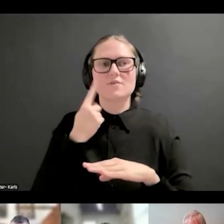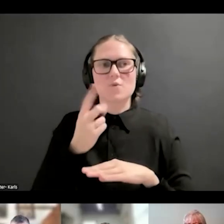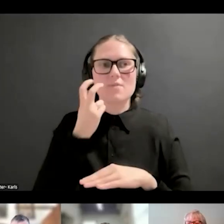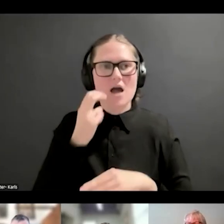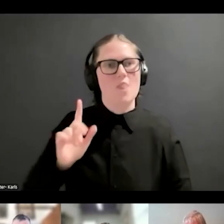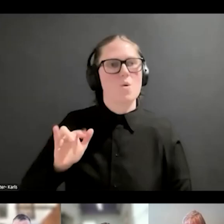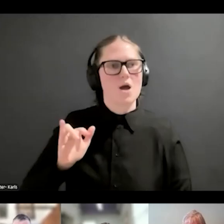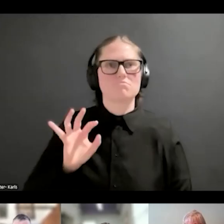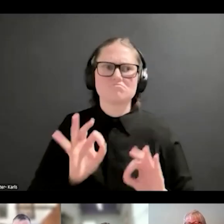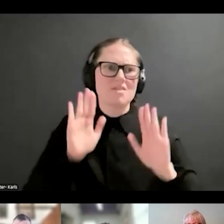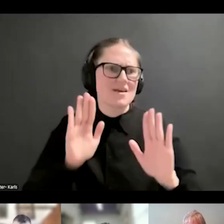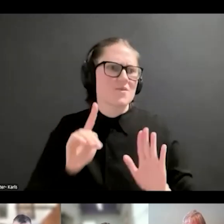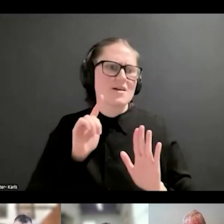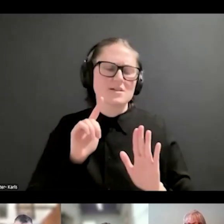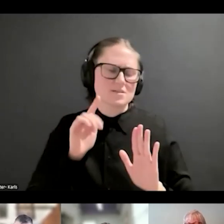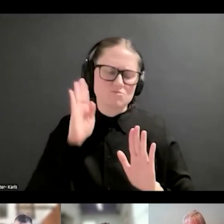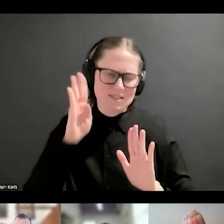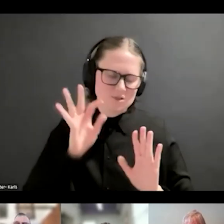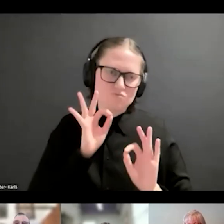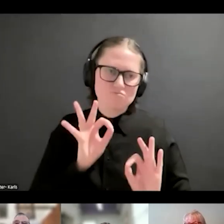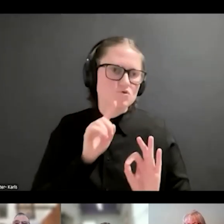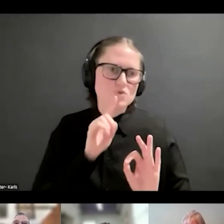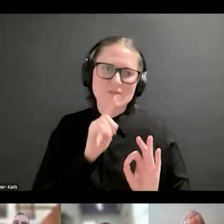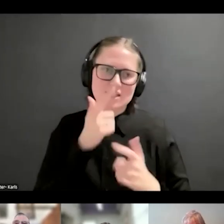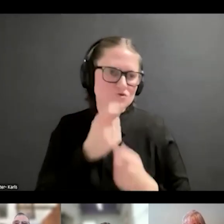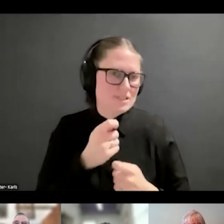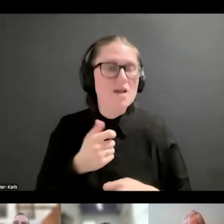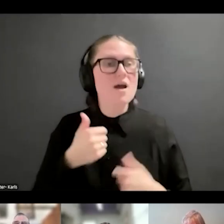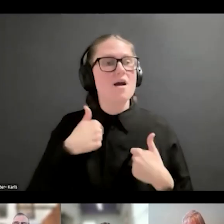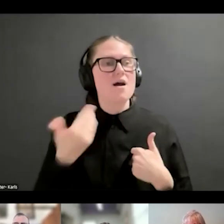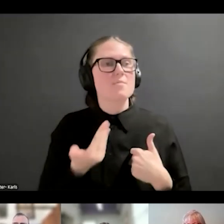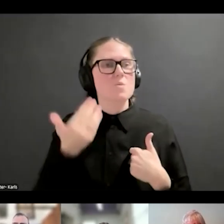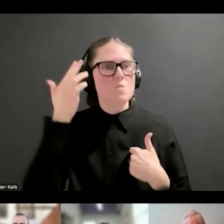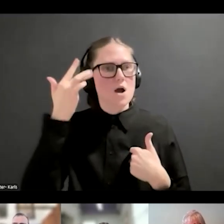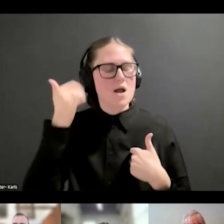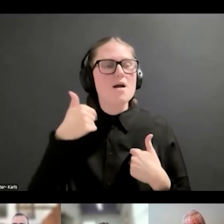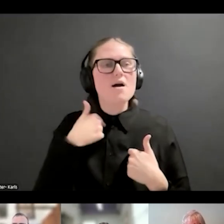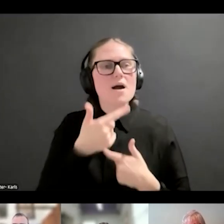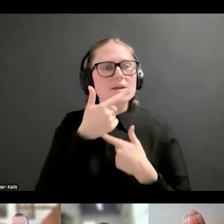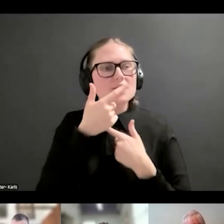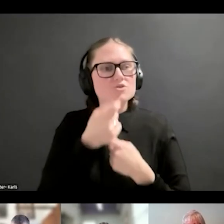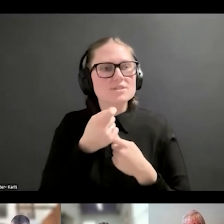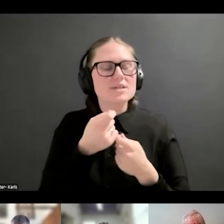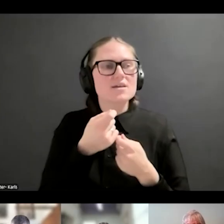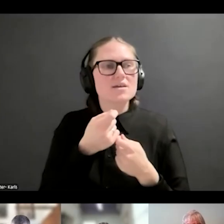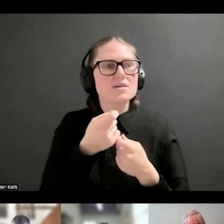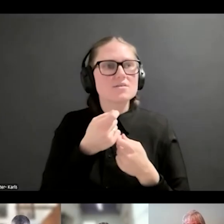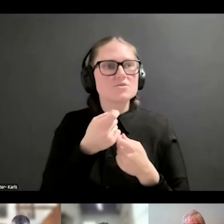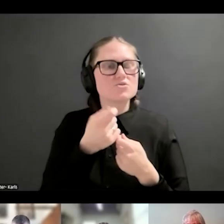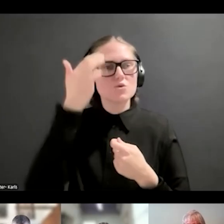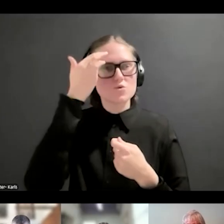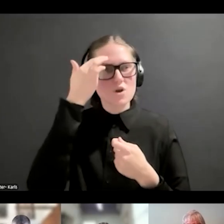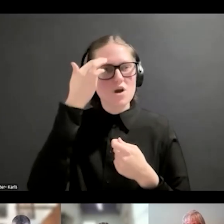for a fantastic presentation. This was really interesting. I'm here because I'm interested in knowing what